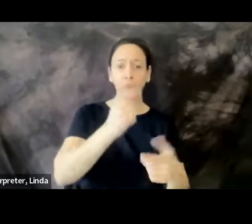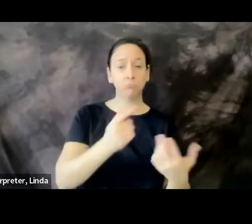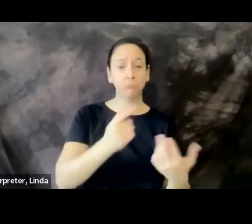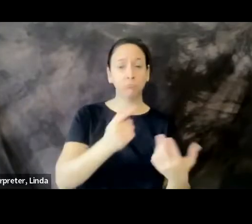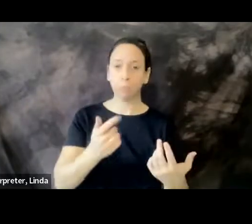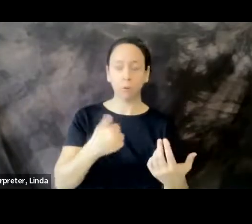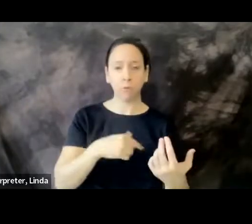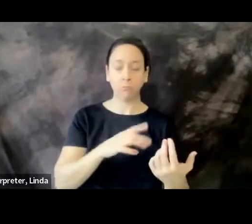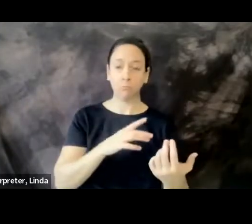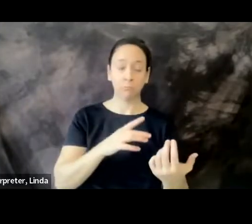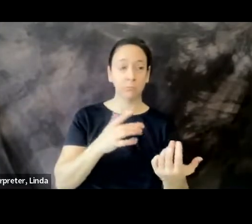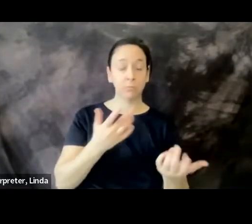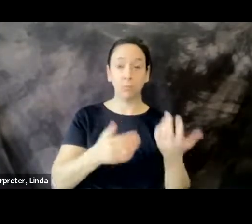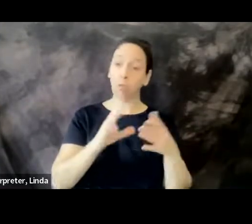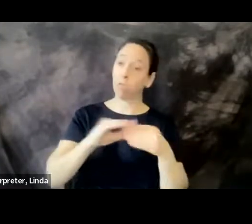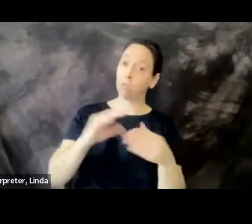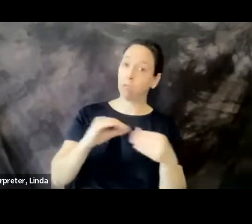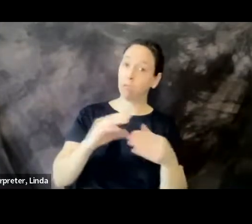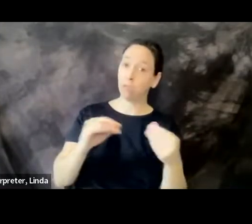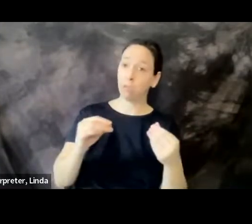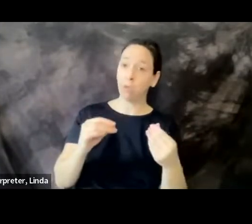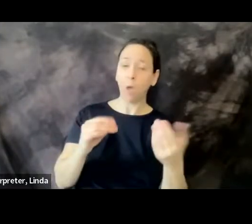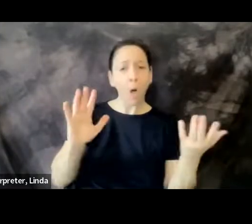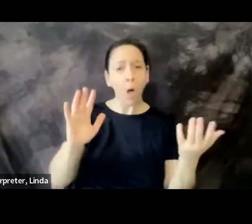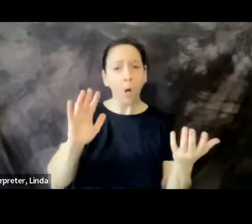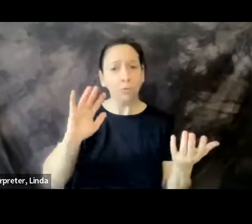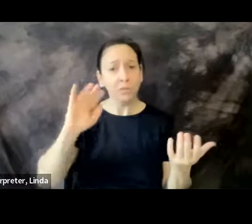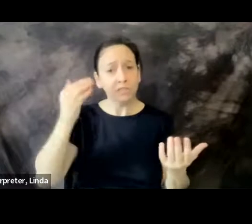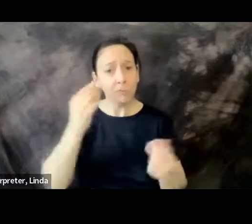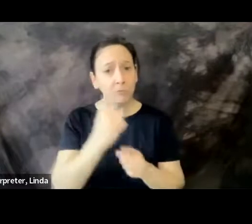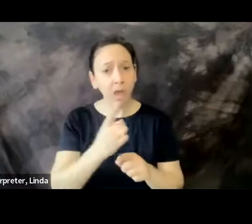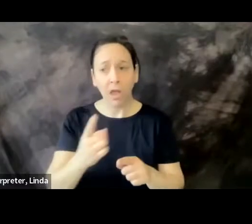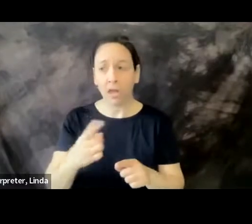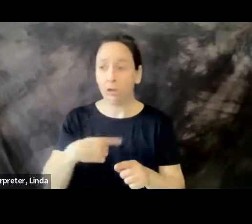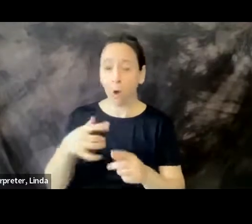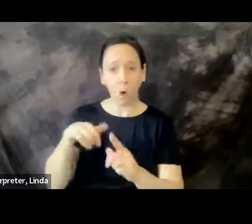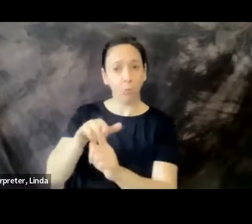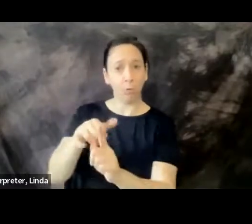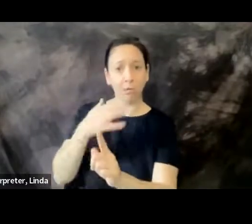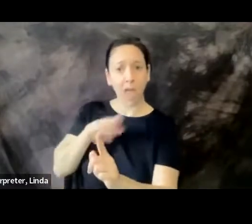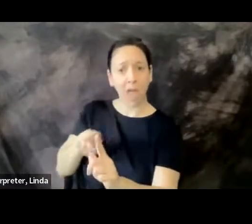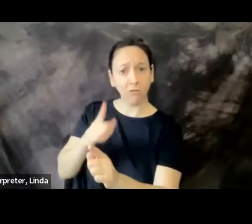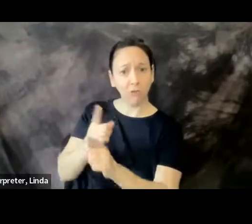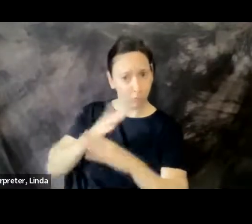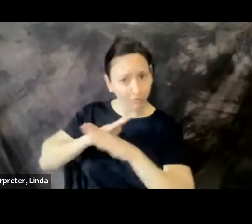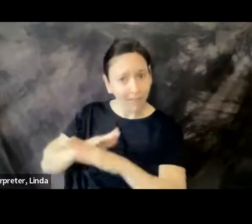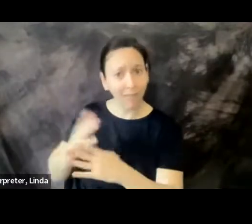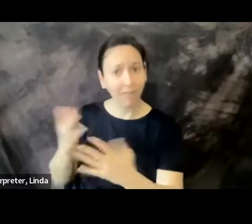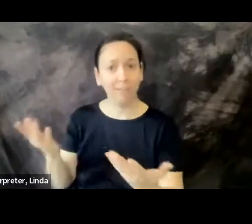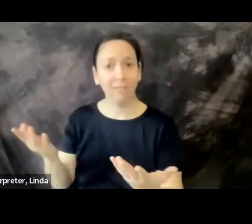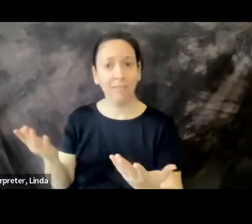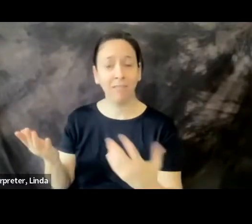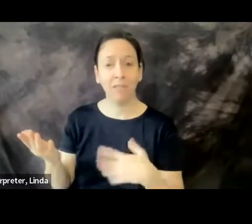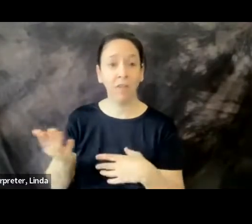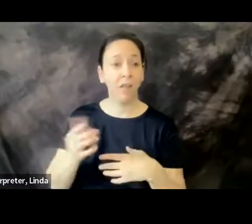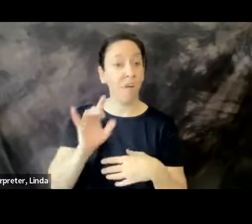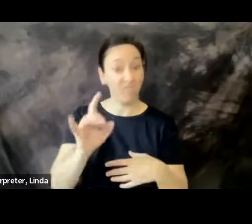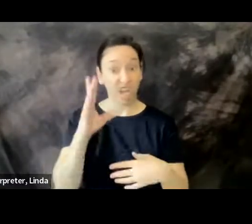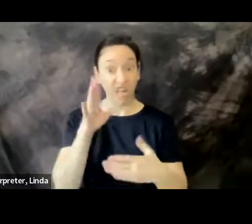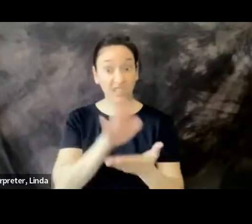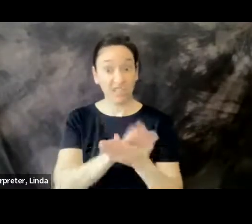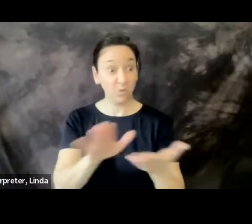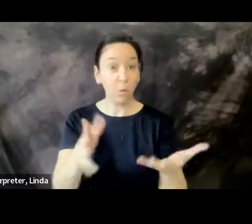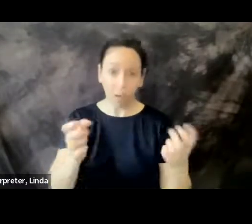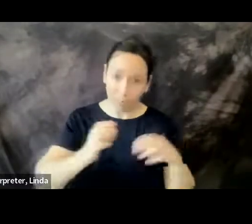we maybe want to stop bullying, that we maybe want to prevent violence from taking place at schools, and that we probably want to